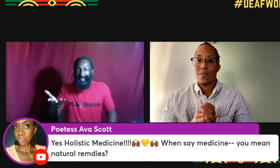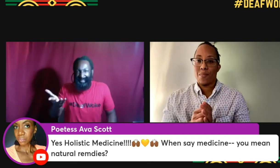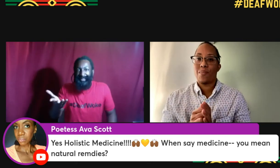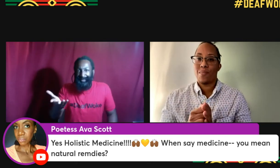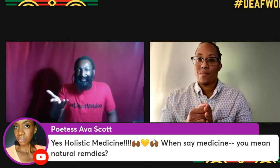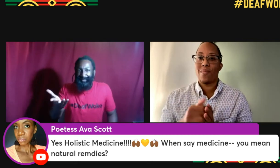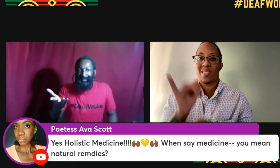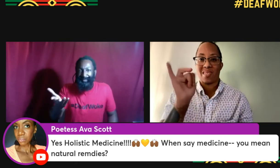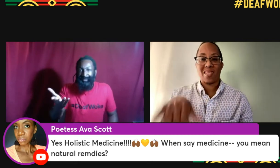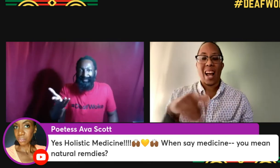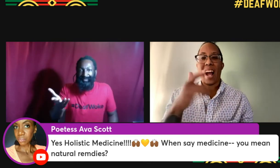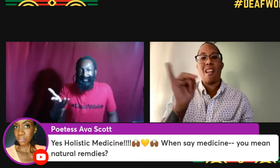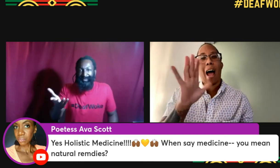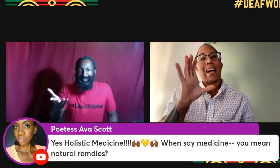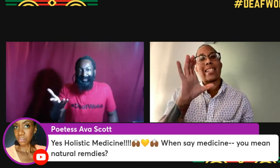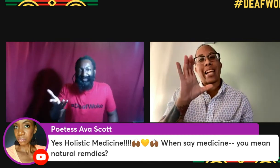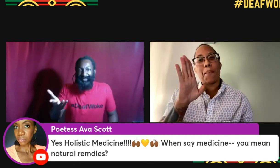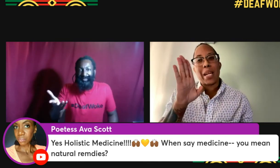some medicine, you know?